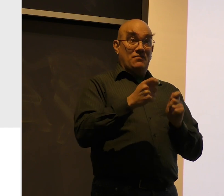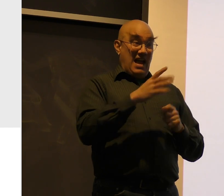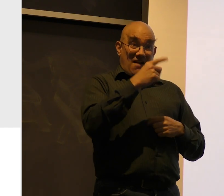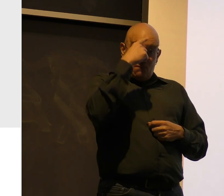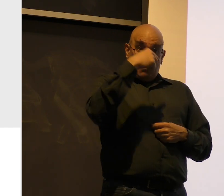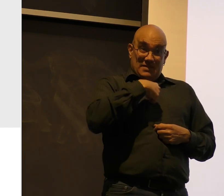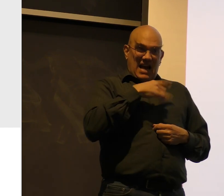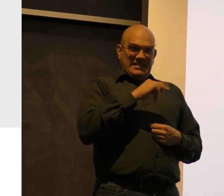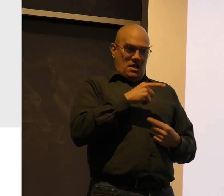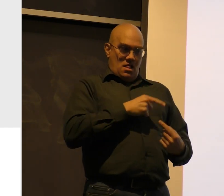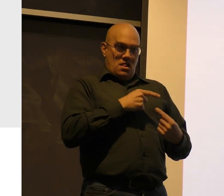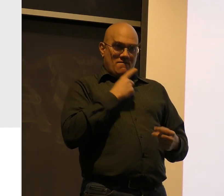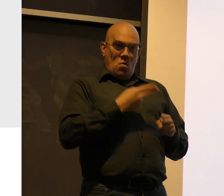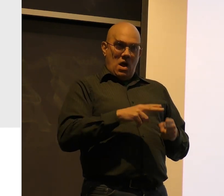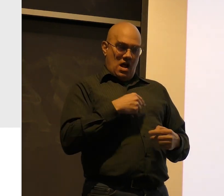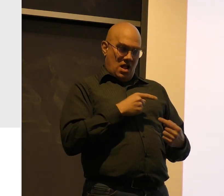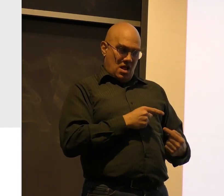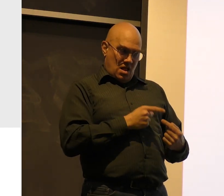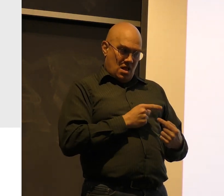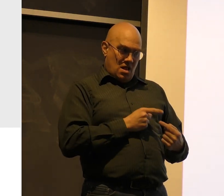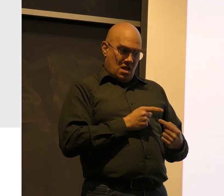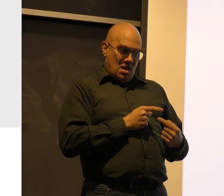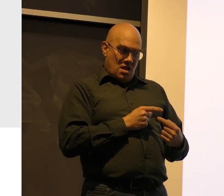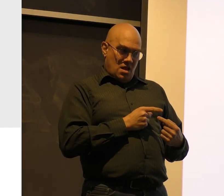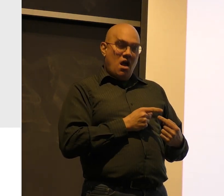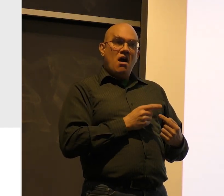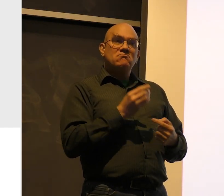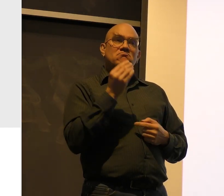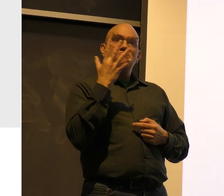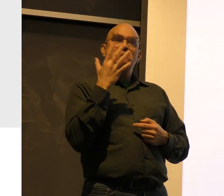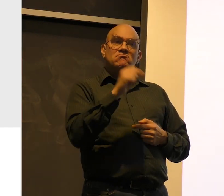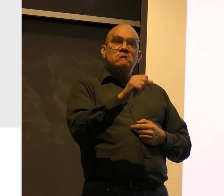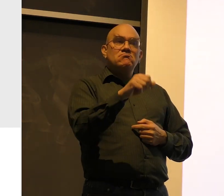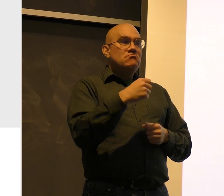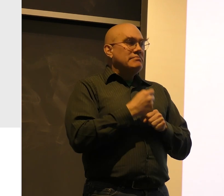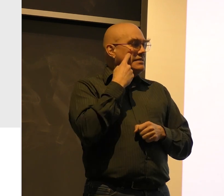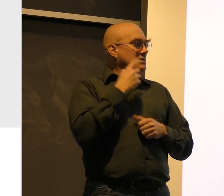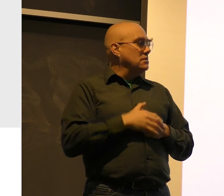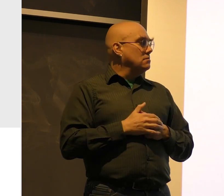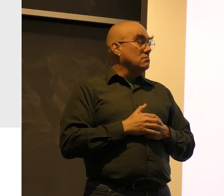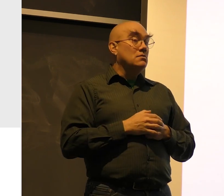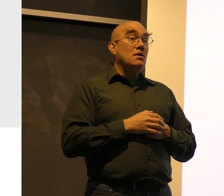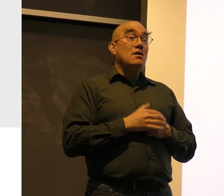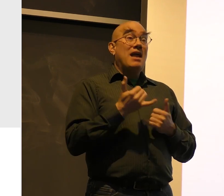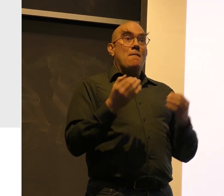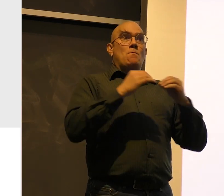So here we see a big paradigm shift, something that I struggled with for quite a while, until I came to understand its